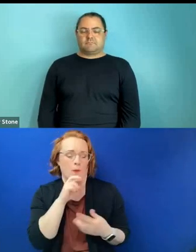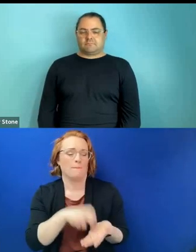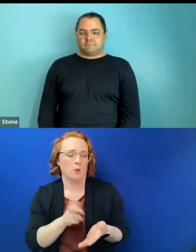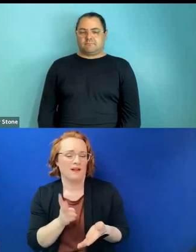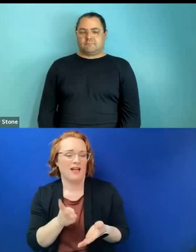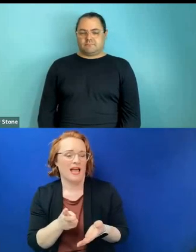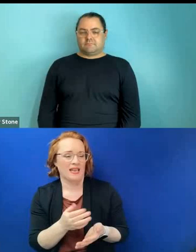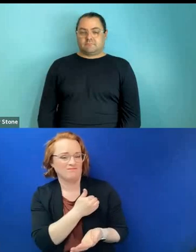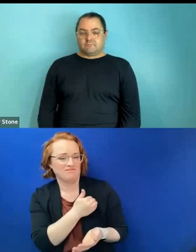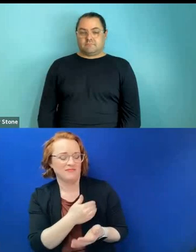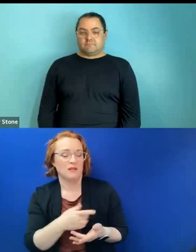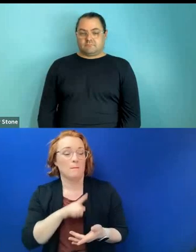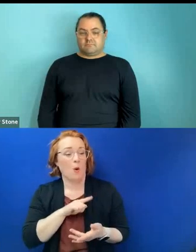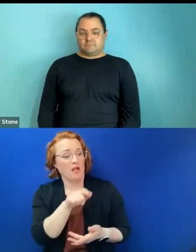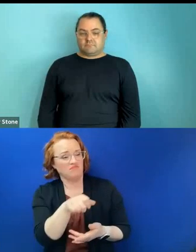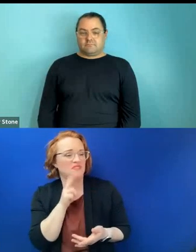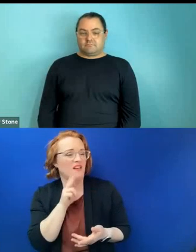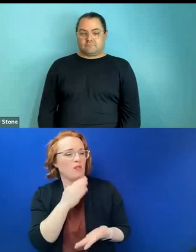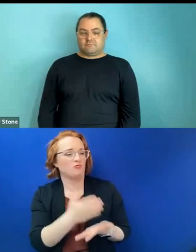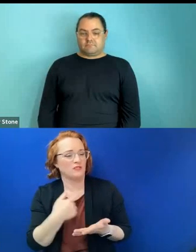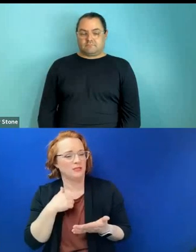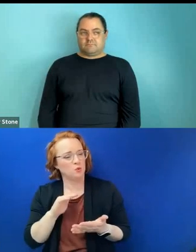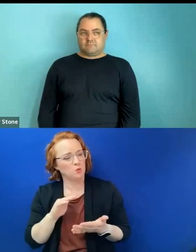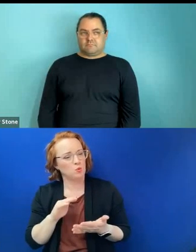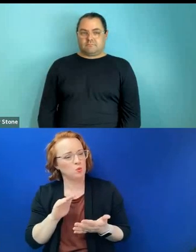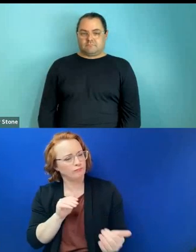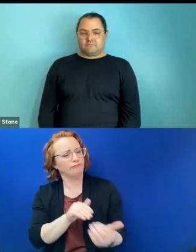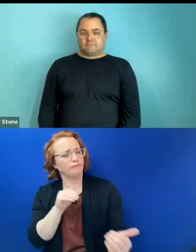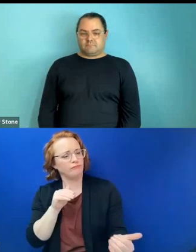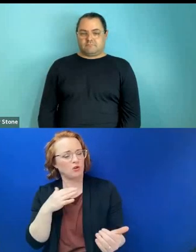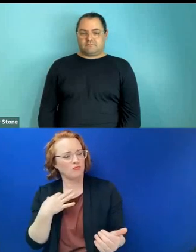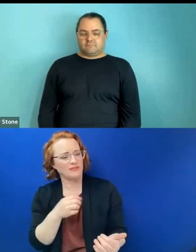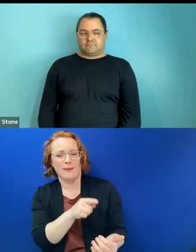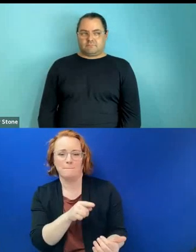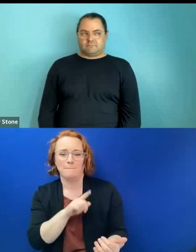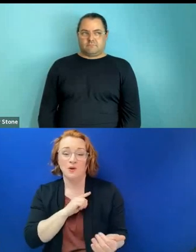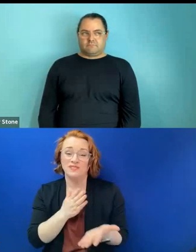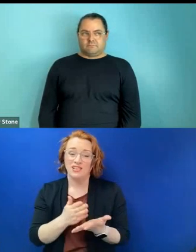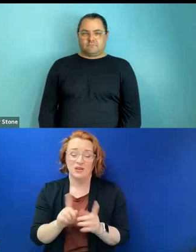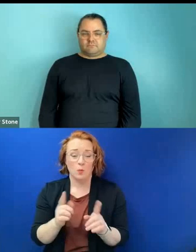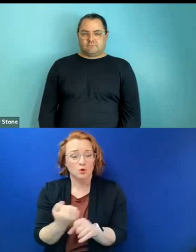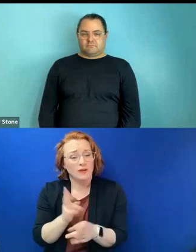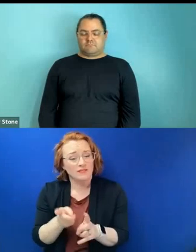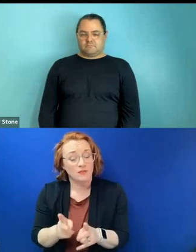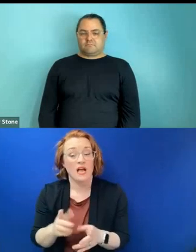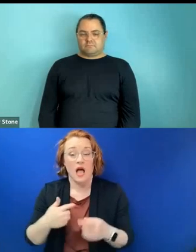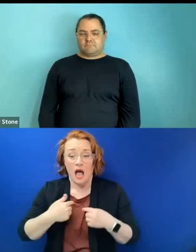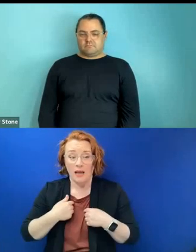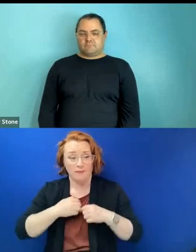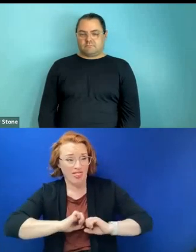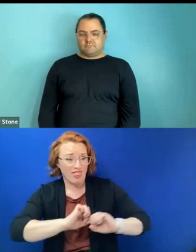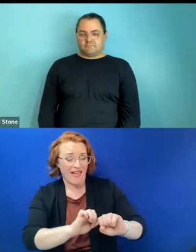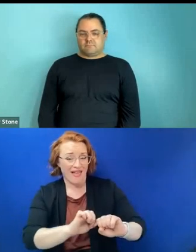to represent them. That's the important bit. You're representing other people the whole time. You are someone else's voice or